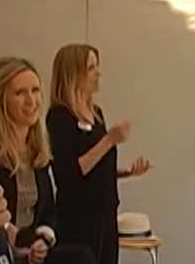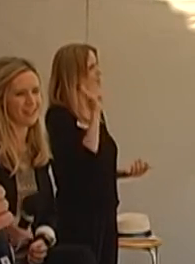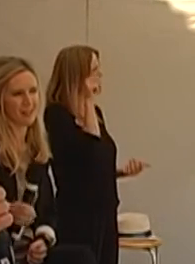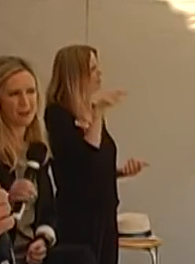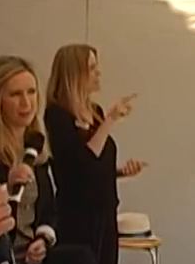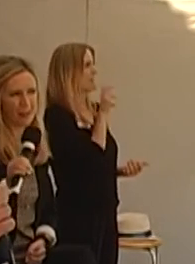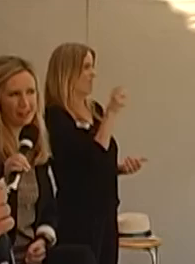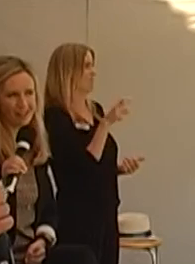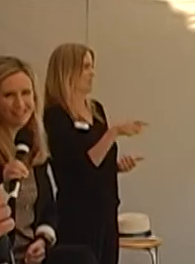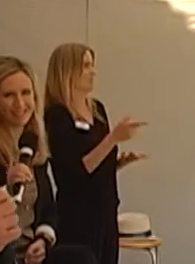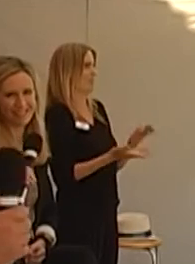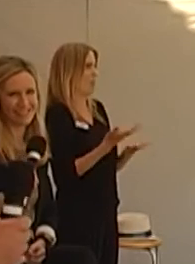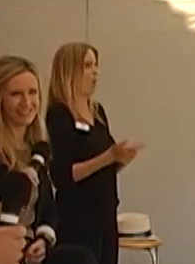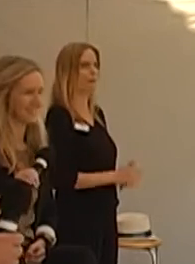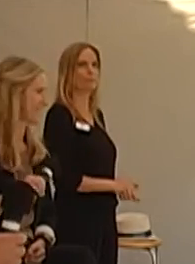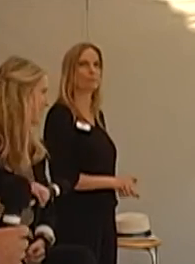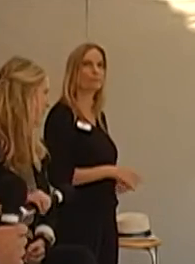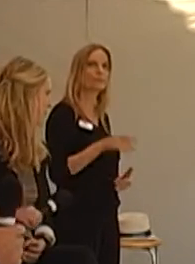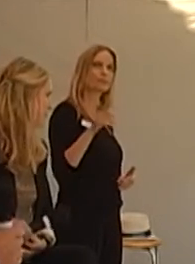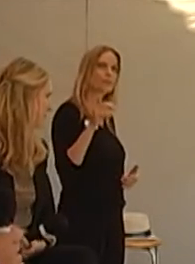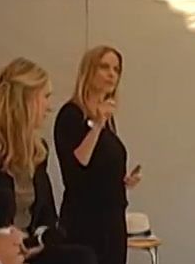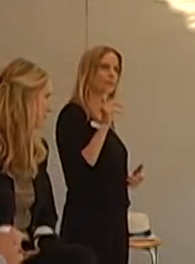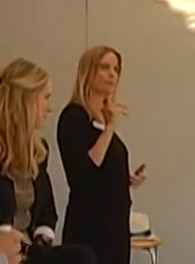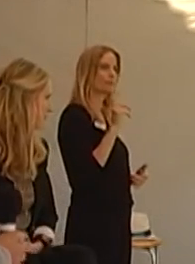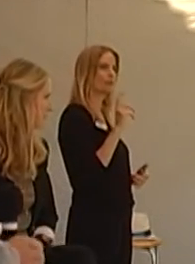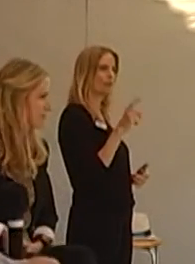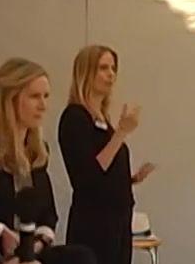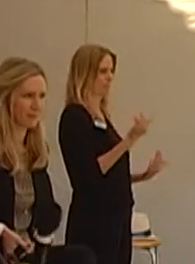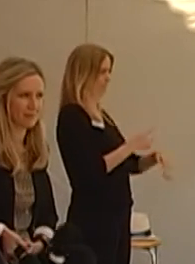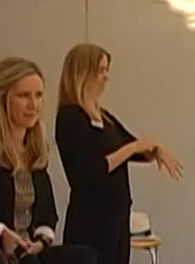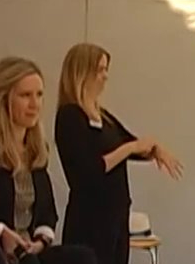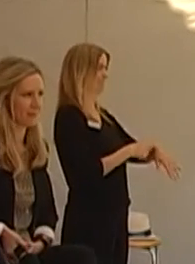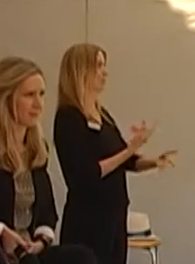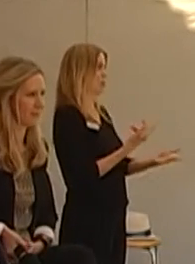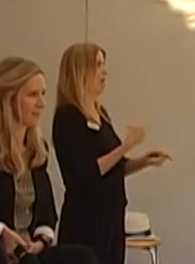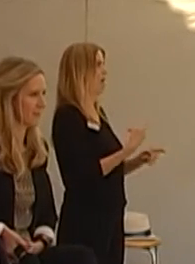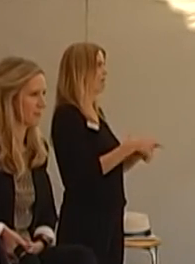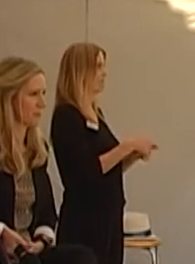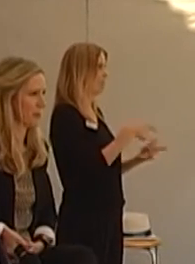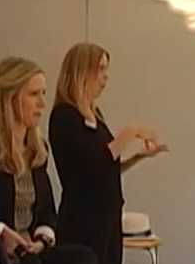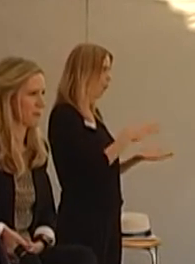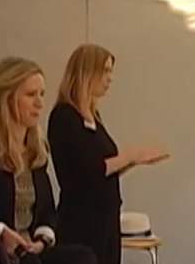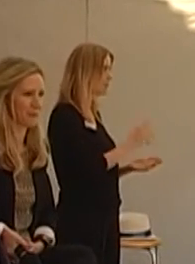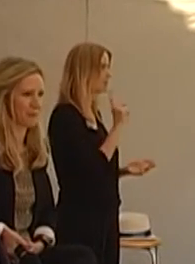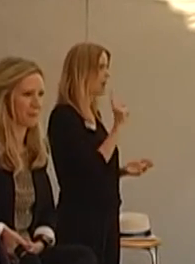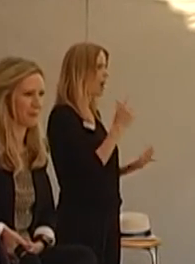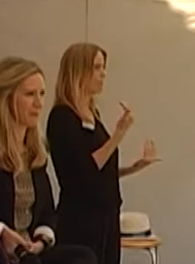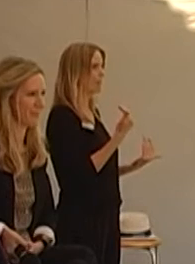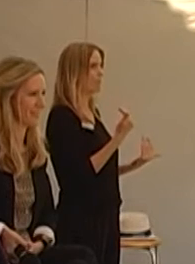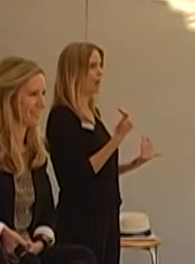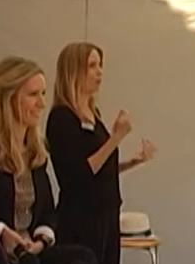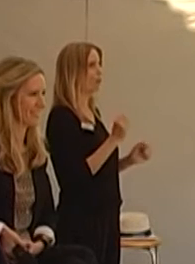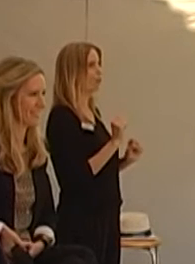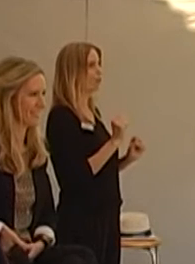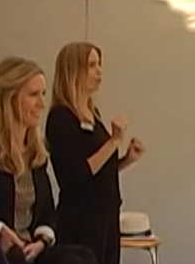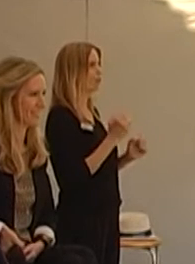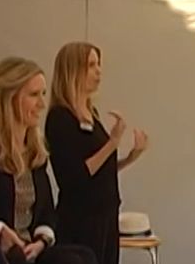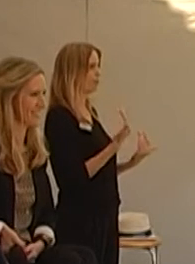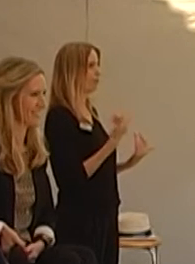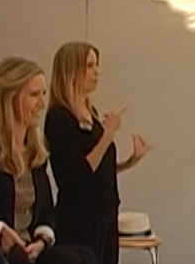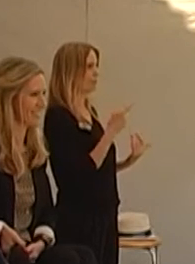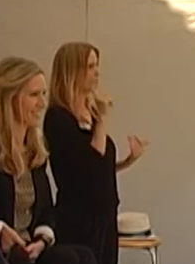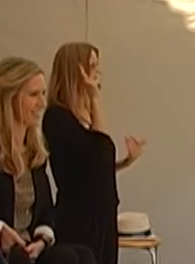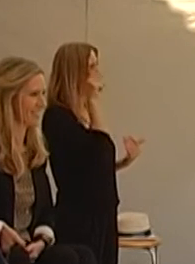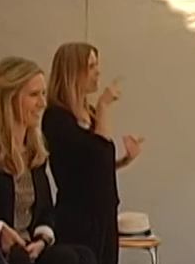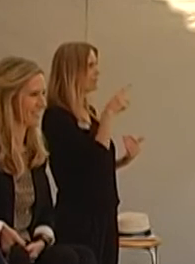answer to the question. We're just about out of time, but let's go to a very well qualified authority on this, I